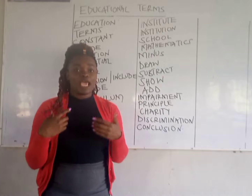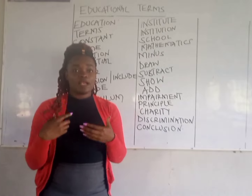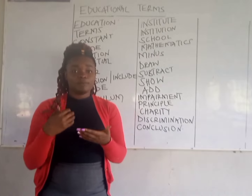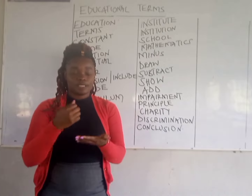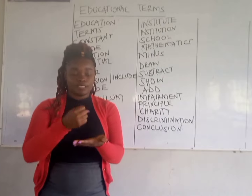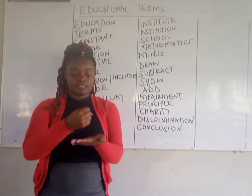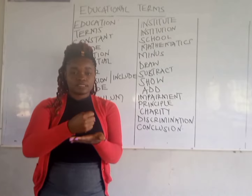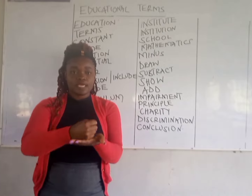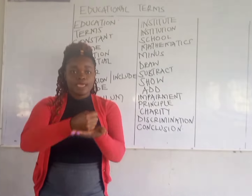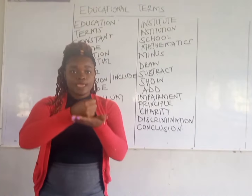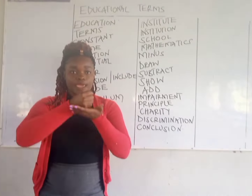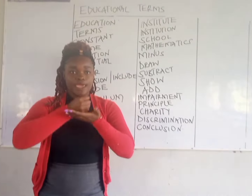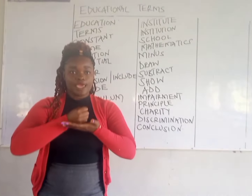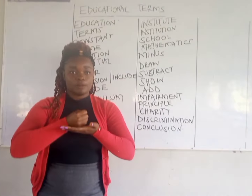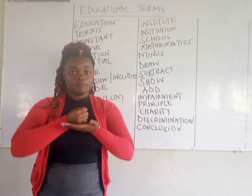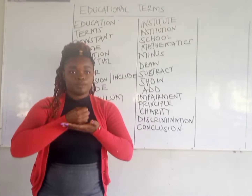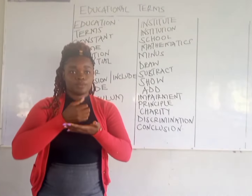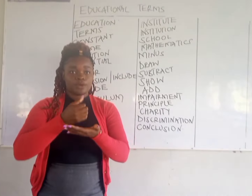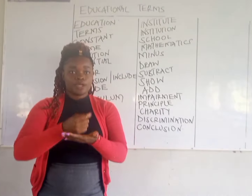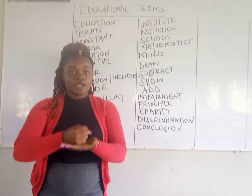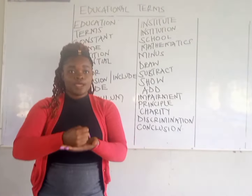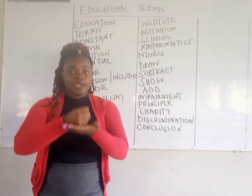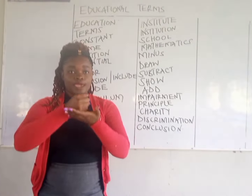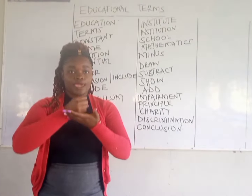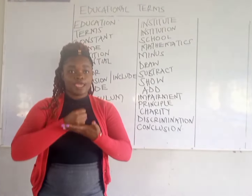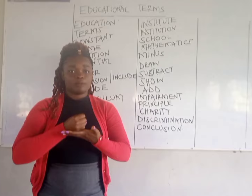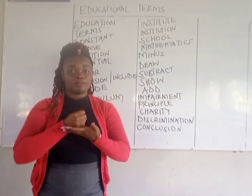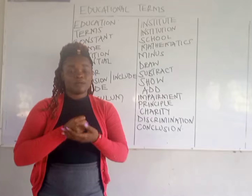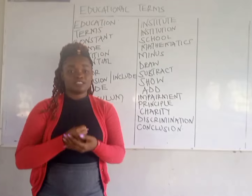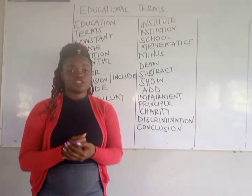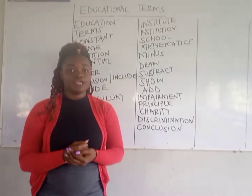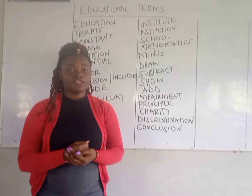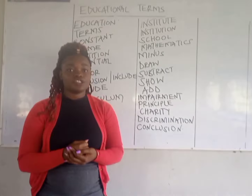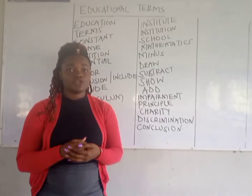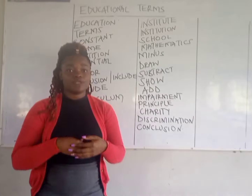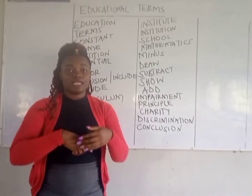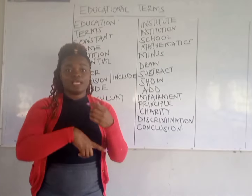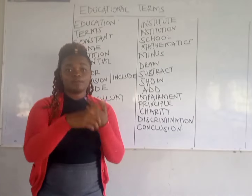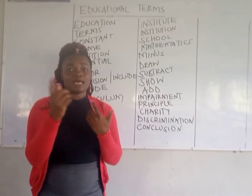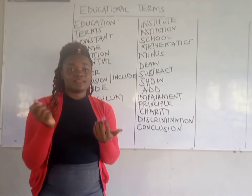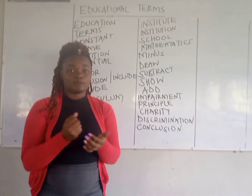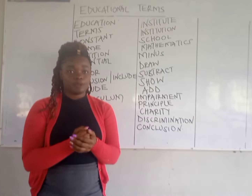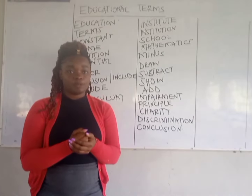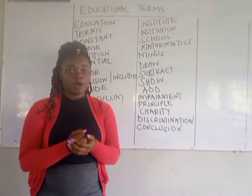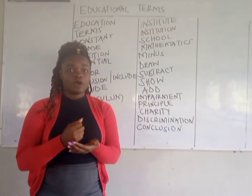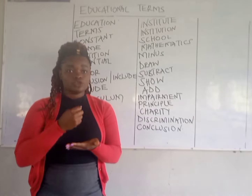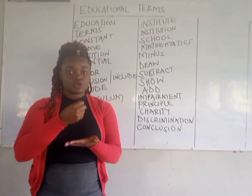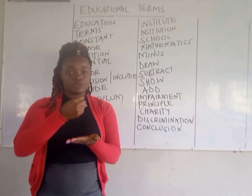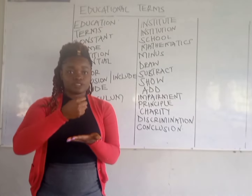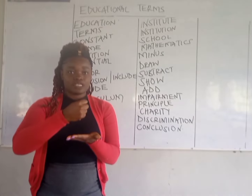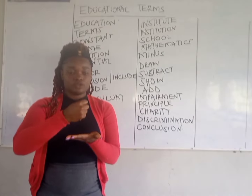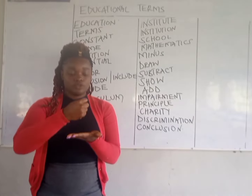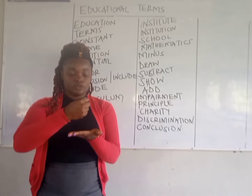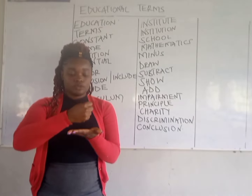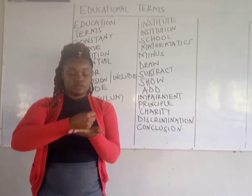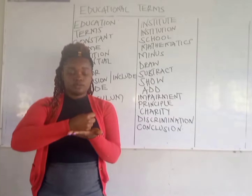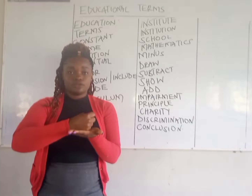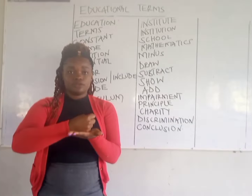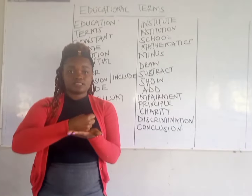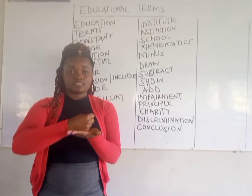help is help. Help. But charity will help other people. So we shall use the